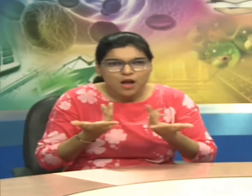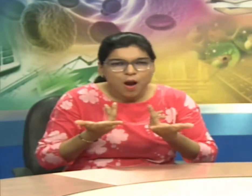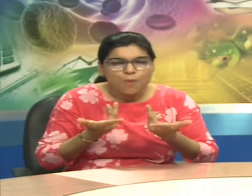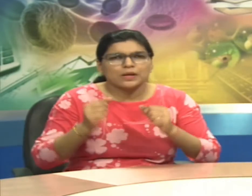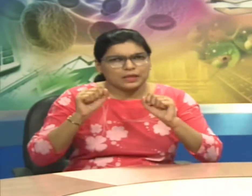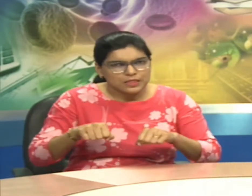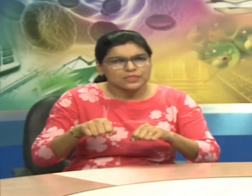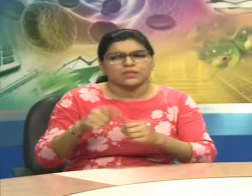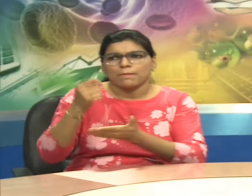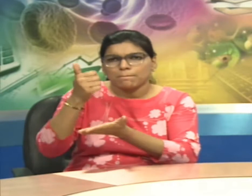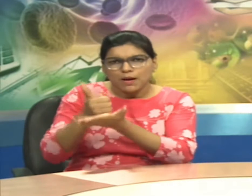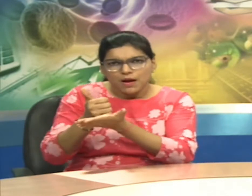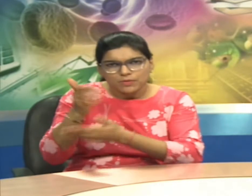I'll go to bank and